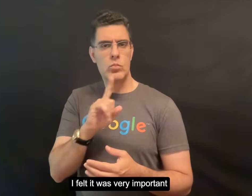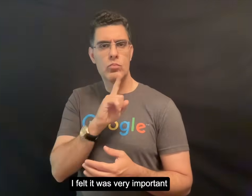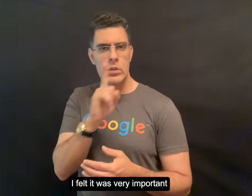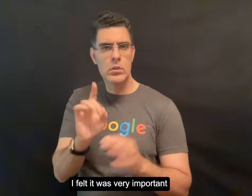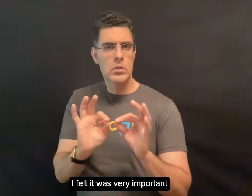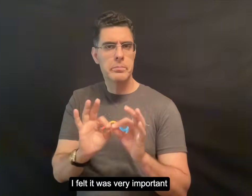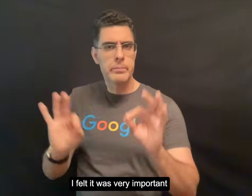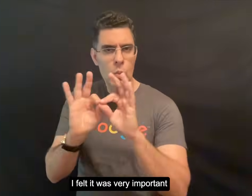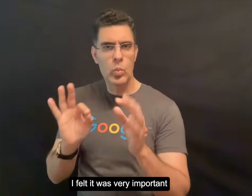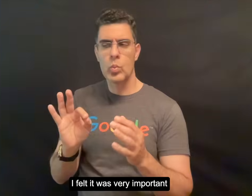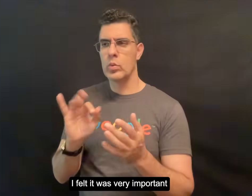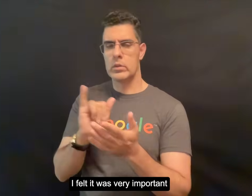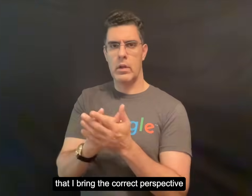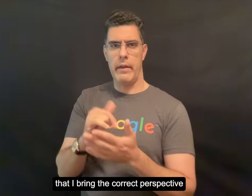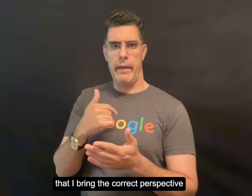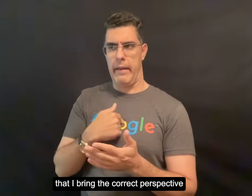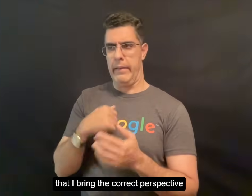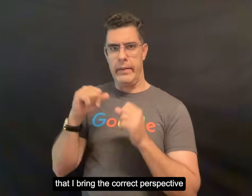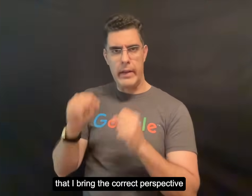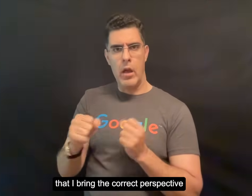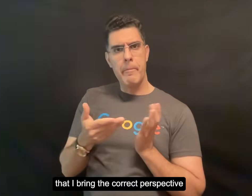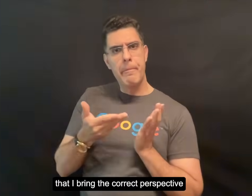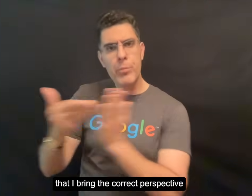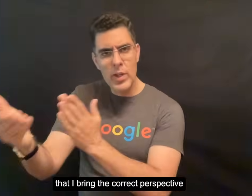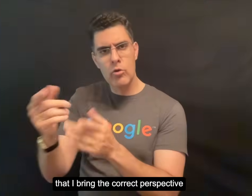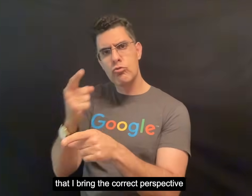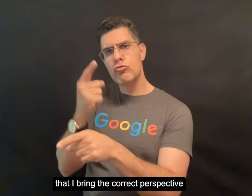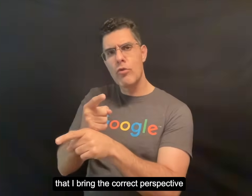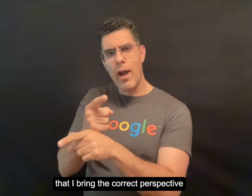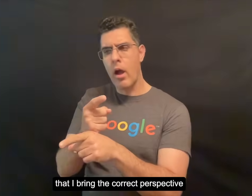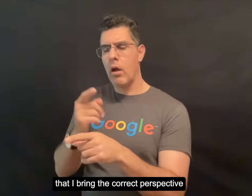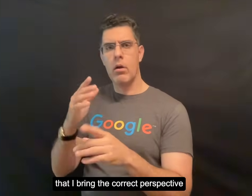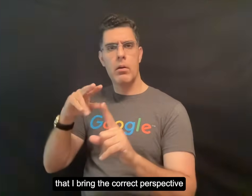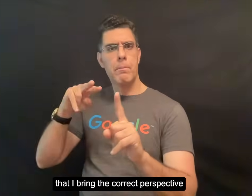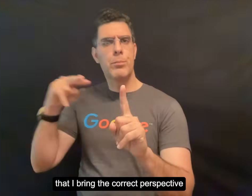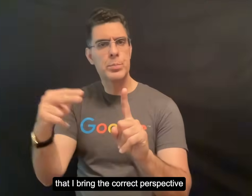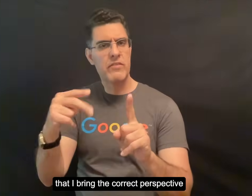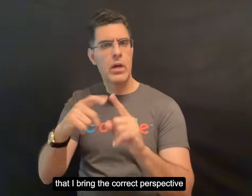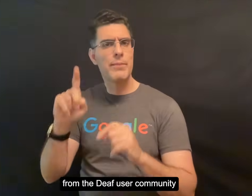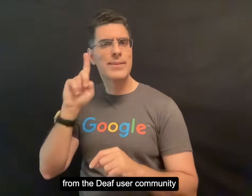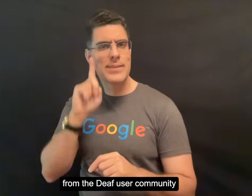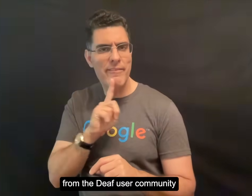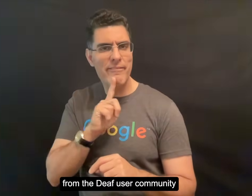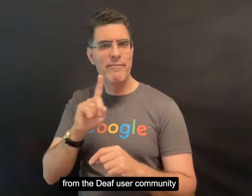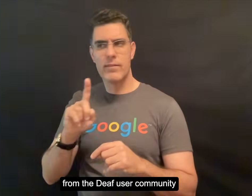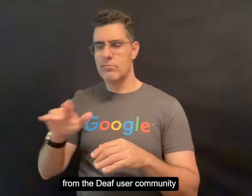I felt it was very important that I bring the correct perspective from the Deaf